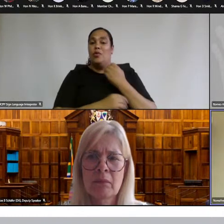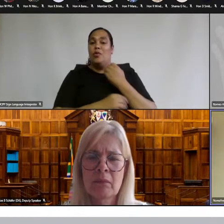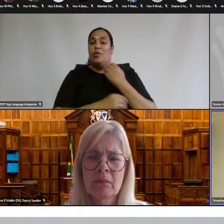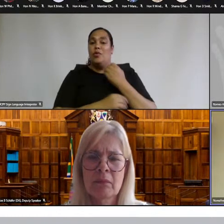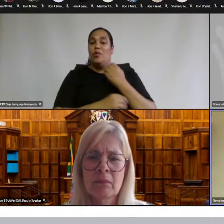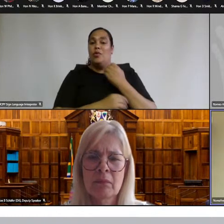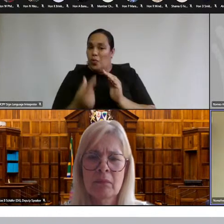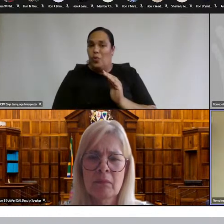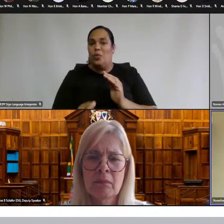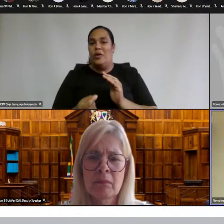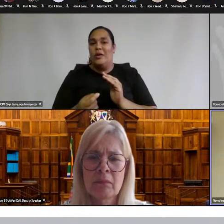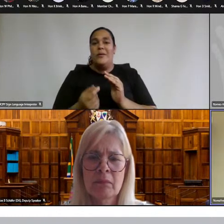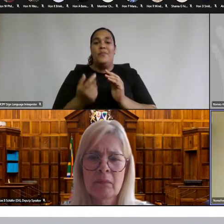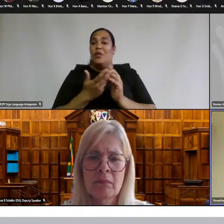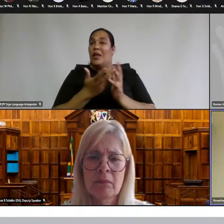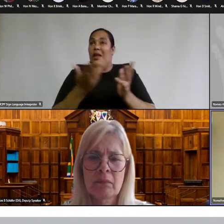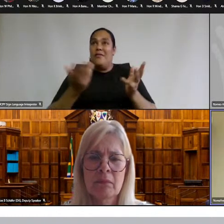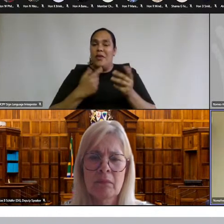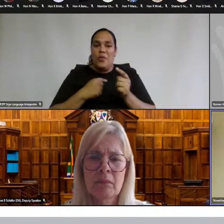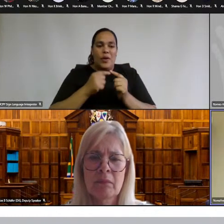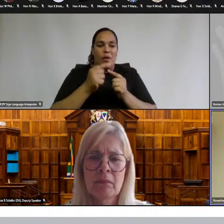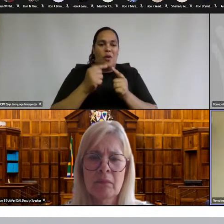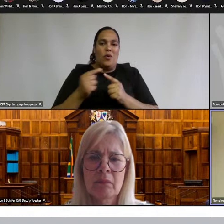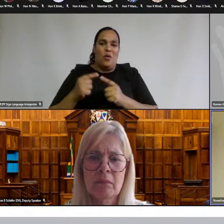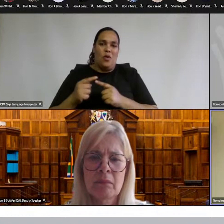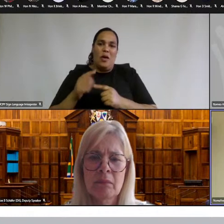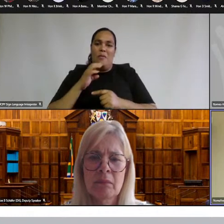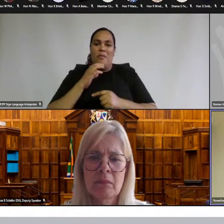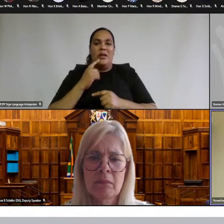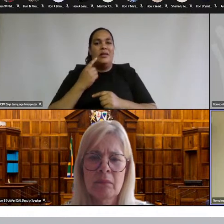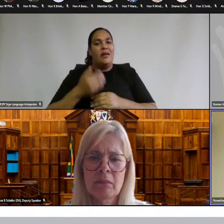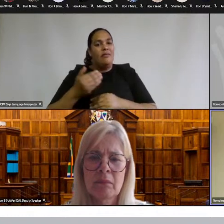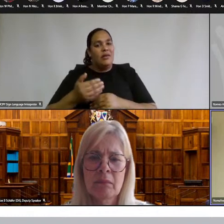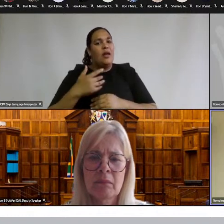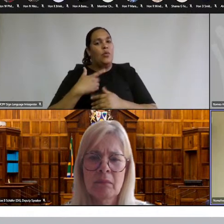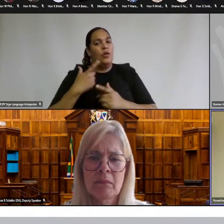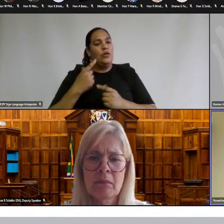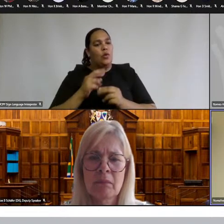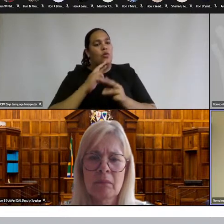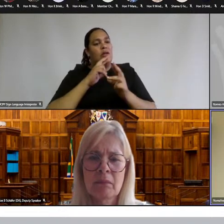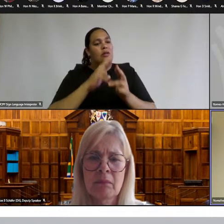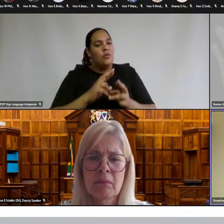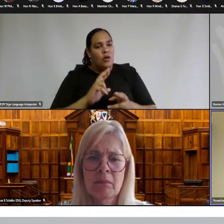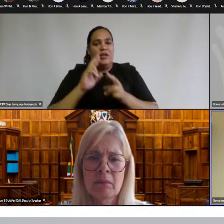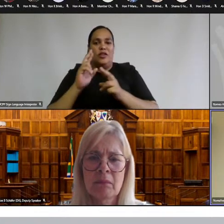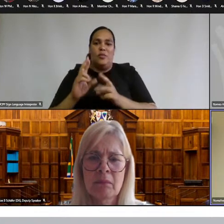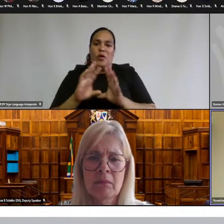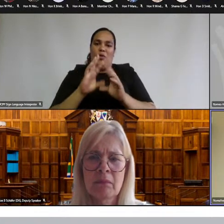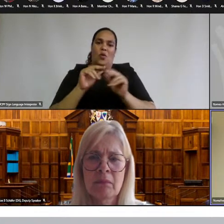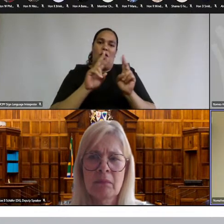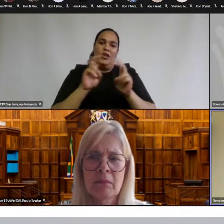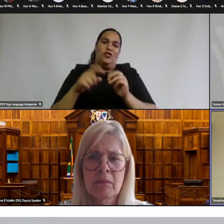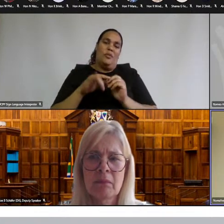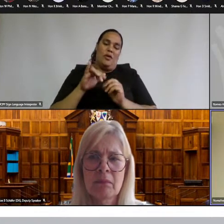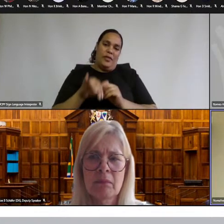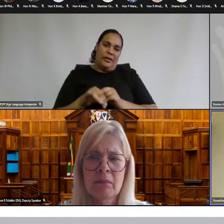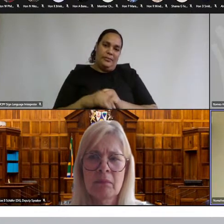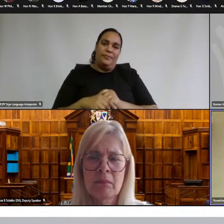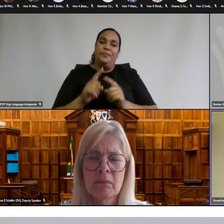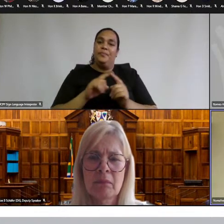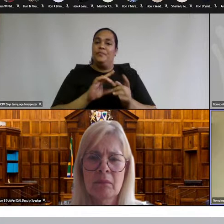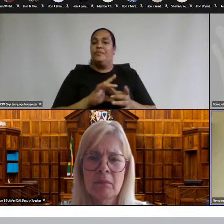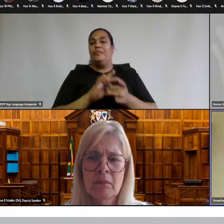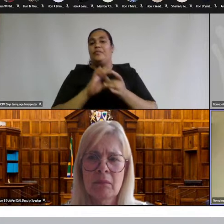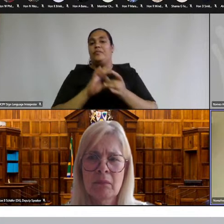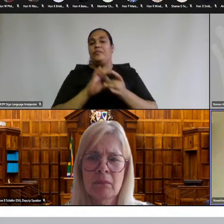that. We've been everywhere. So, but each and every time we keep on responding to all of those issues around that. In regard to